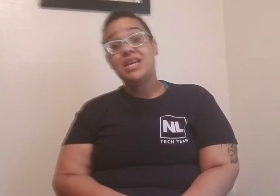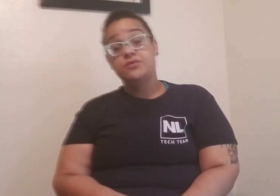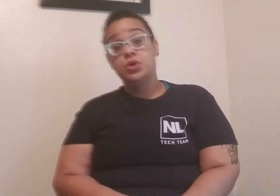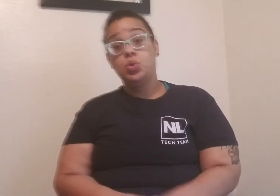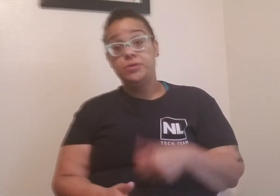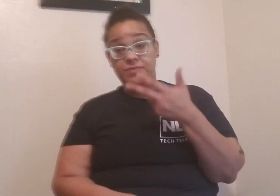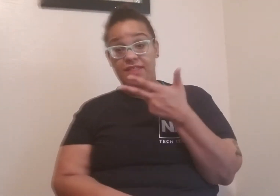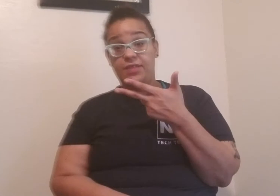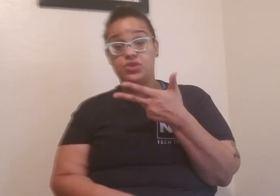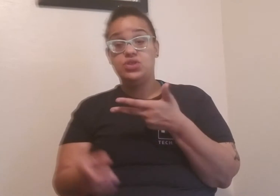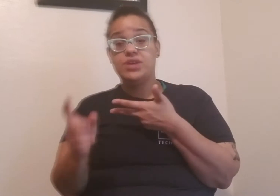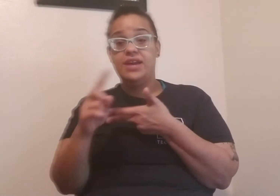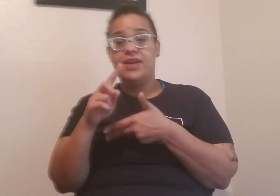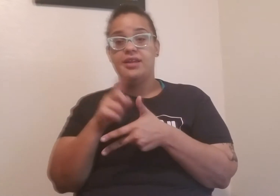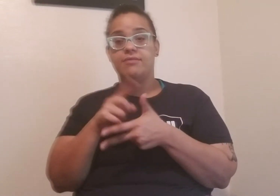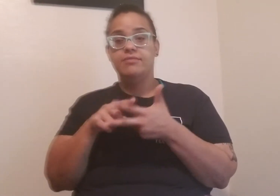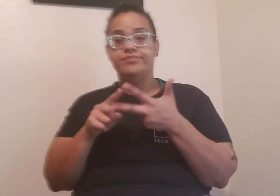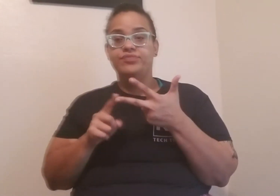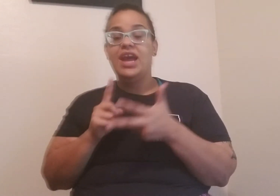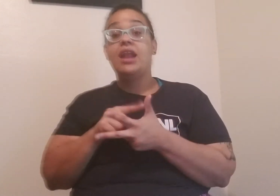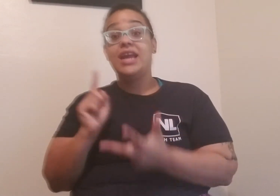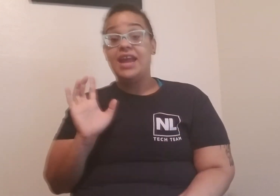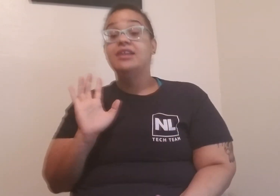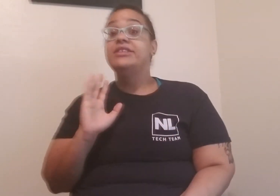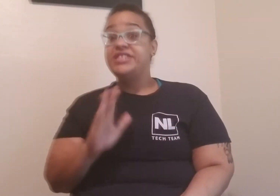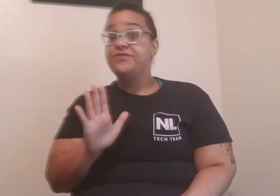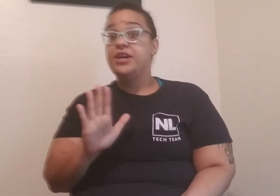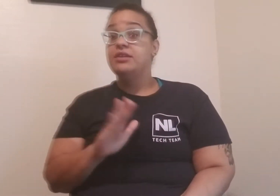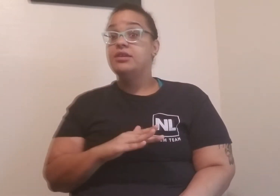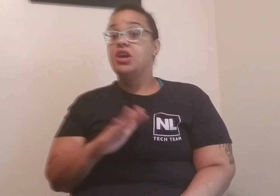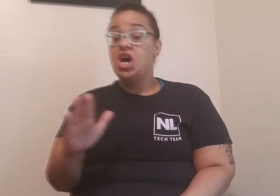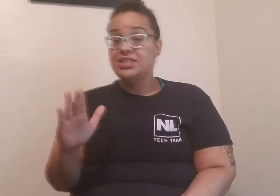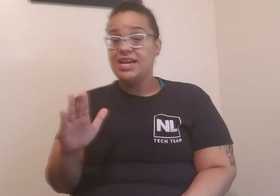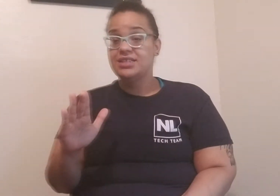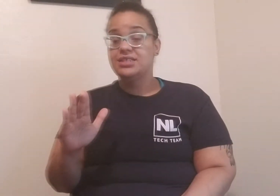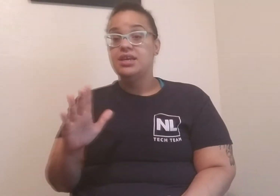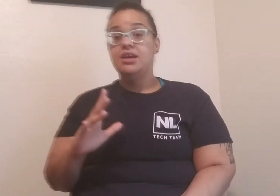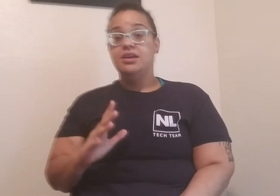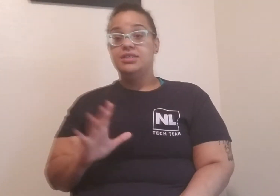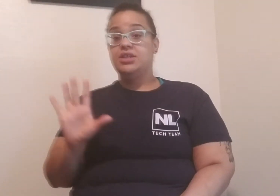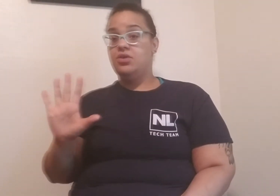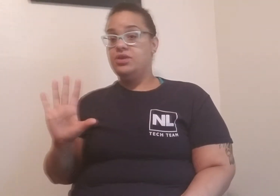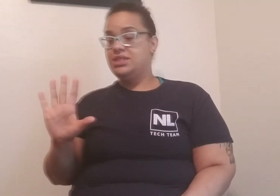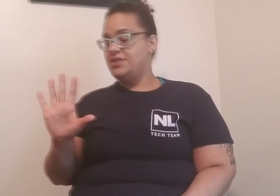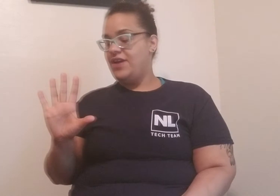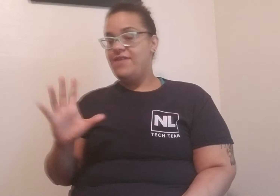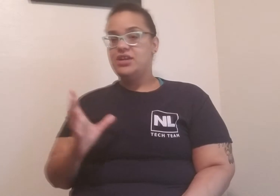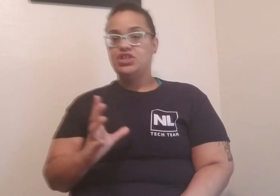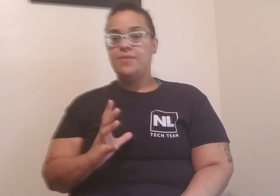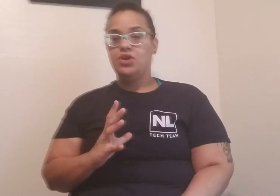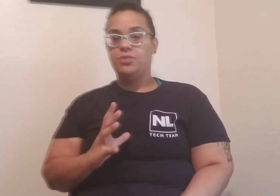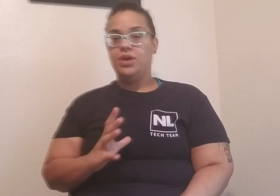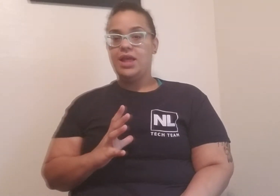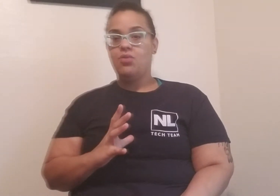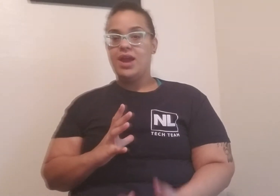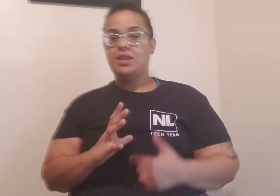for cool. I think there's 3 if I can. And again, different context. So this is a 5-hand shape, and you're going to put it like right in the middle